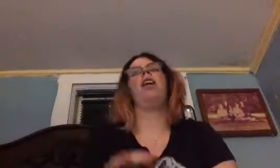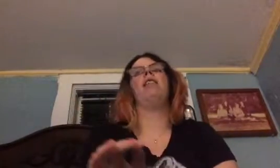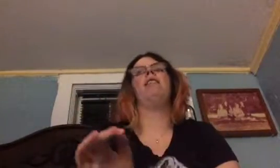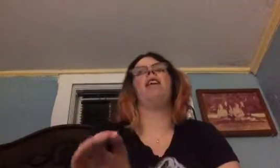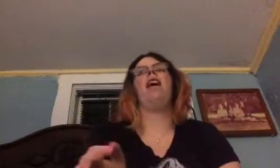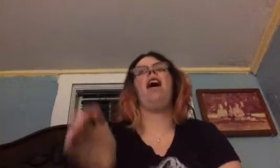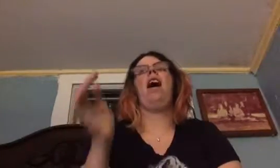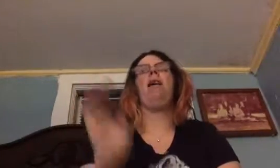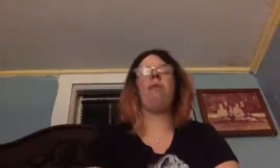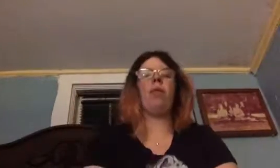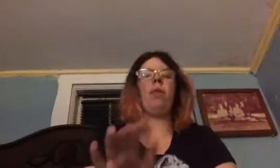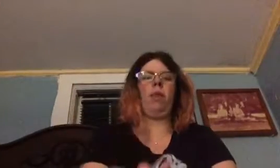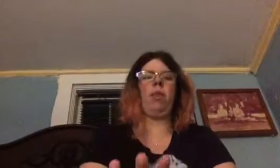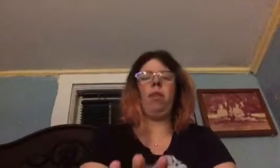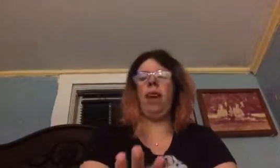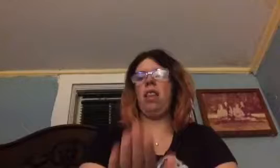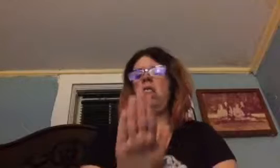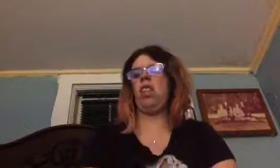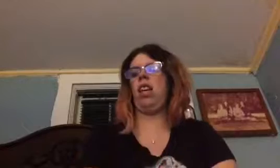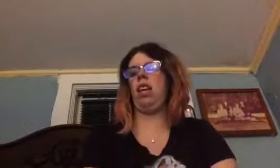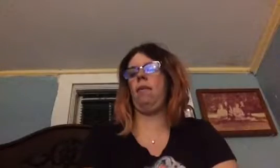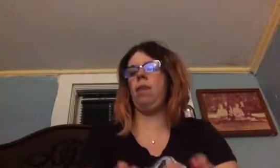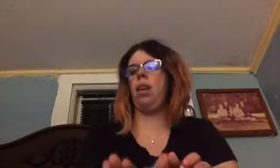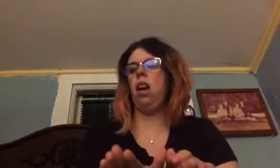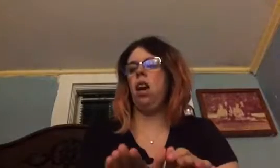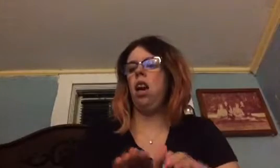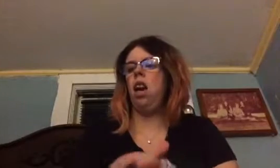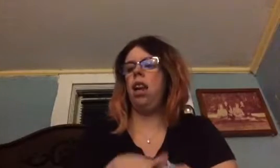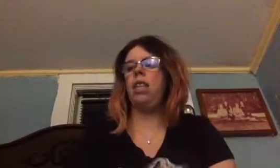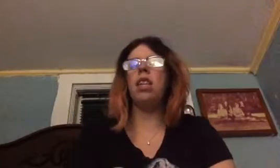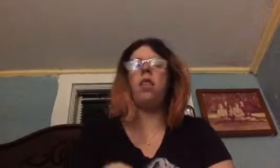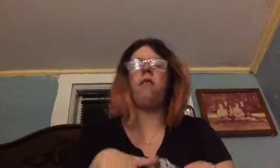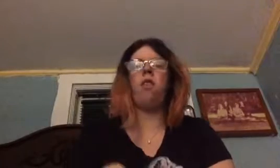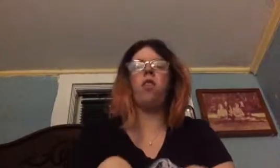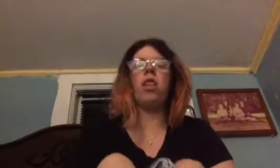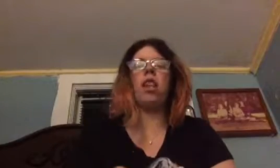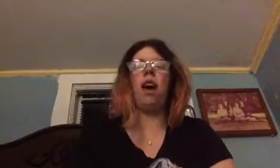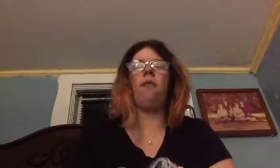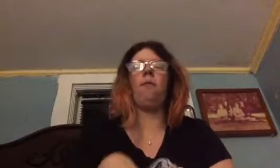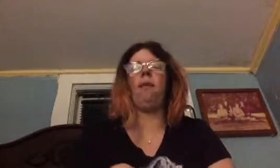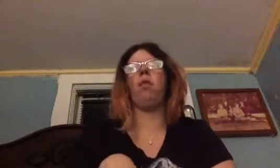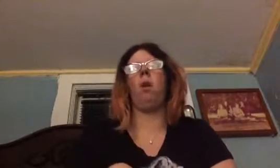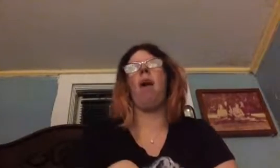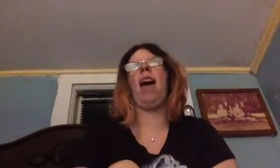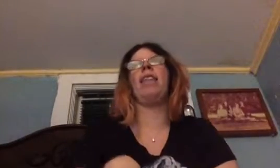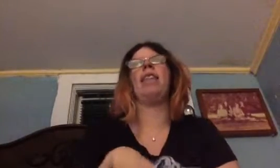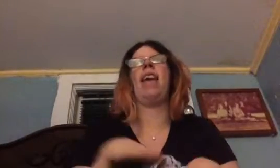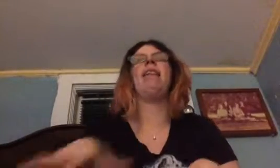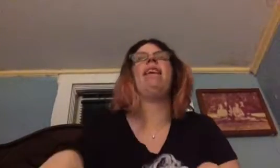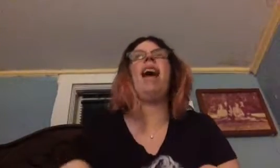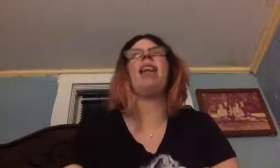because I'm so used to it. Just, like, give me until the first season of Raven's Home ends and then, like, ask